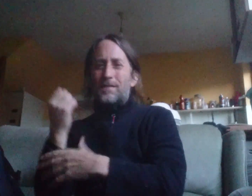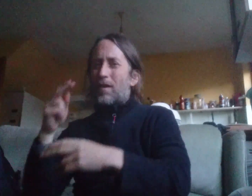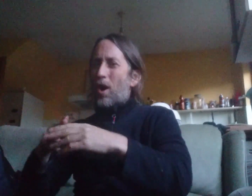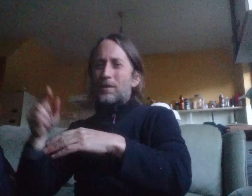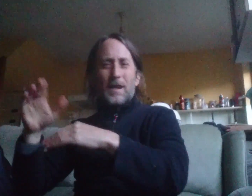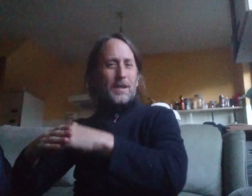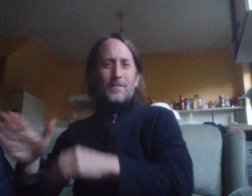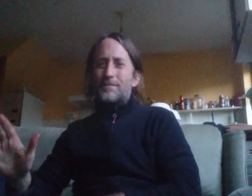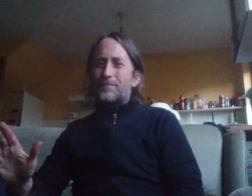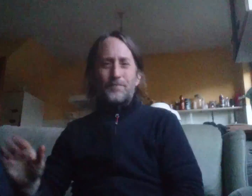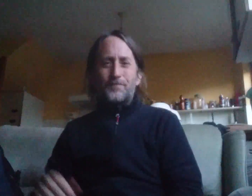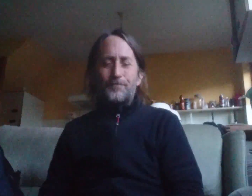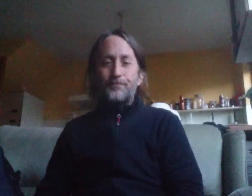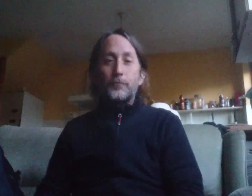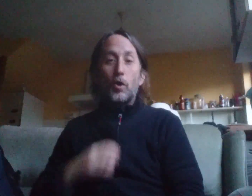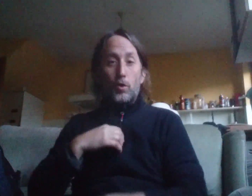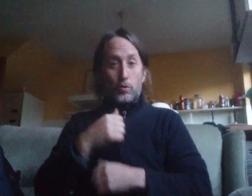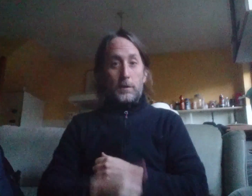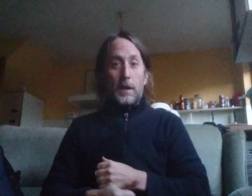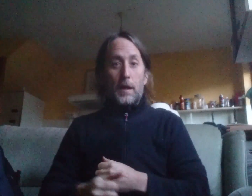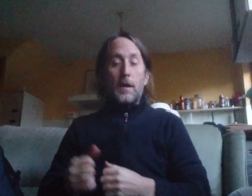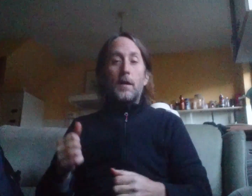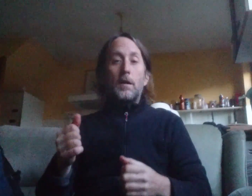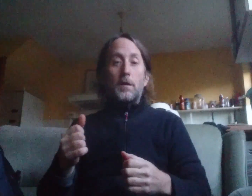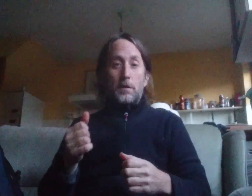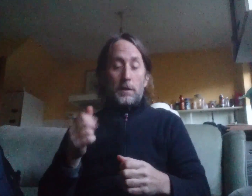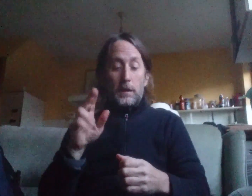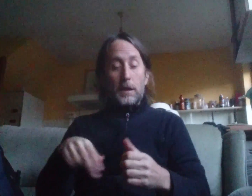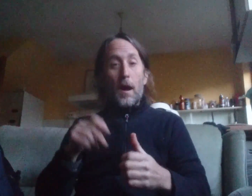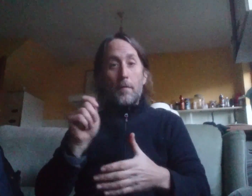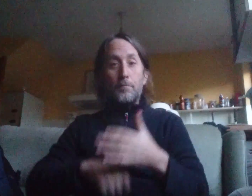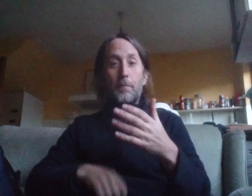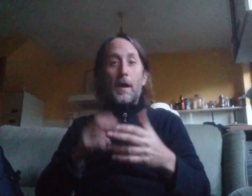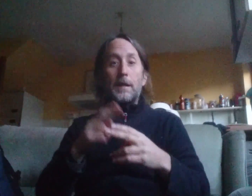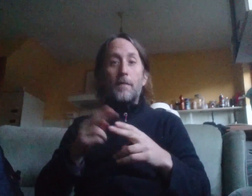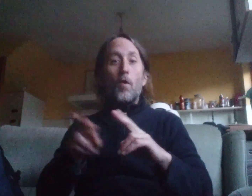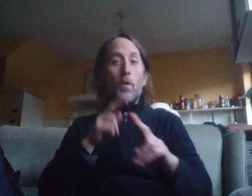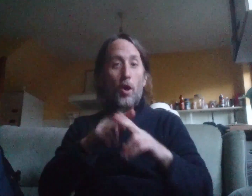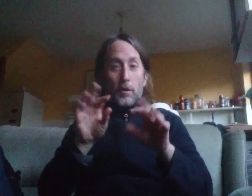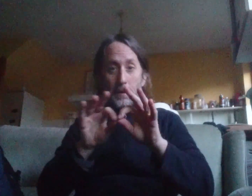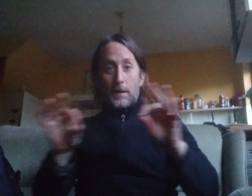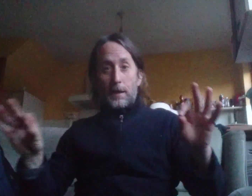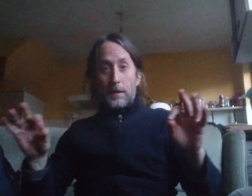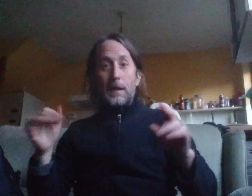Today, cordless knives for use inside the home are available at the high end of the market.